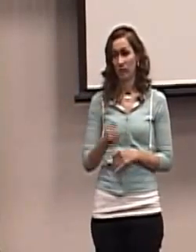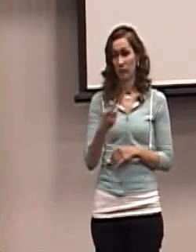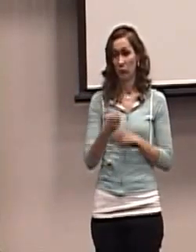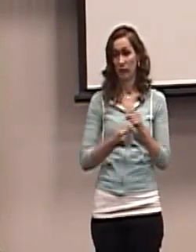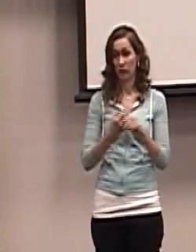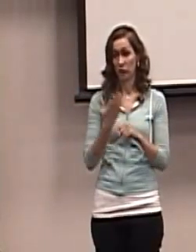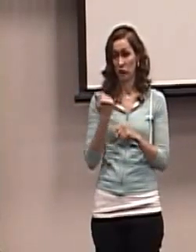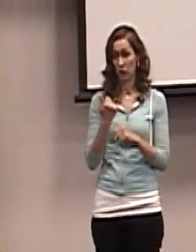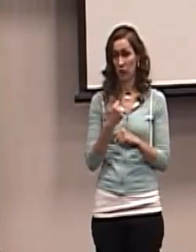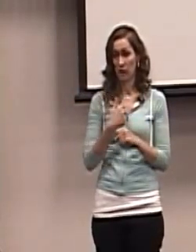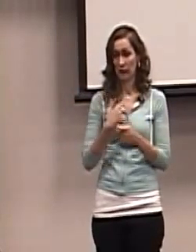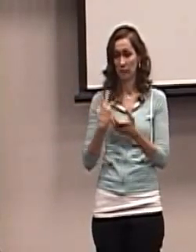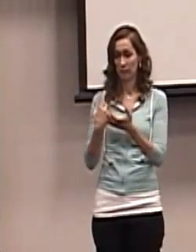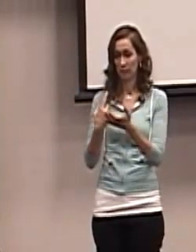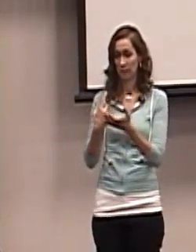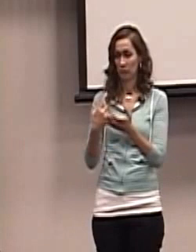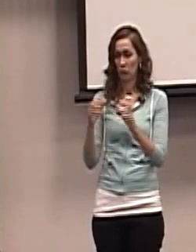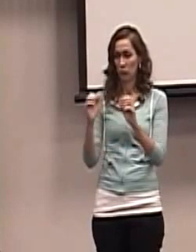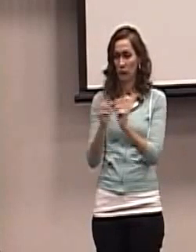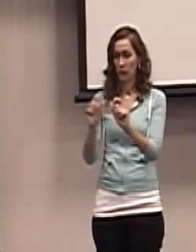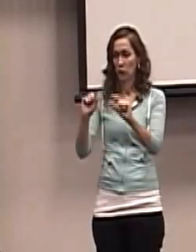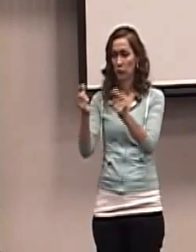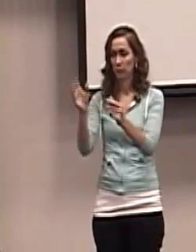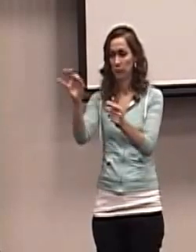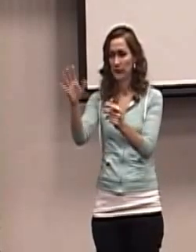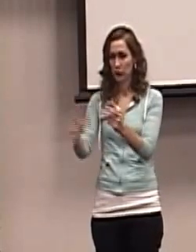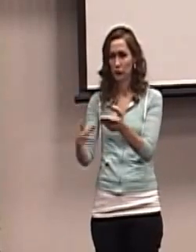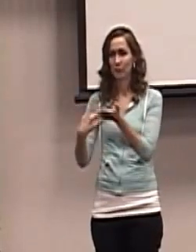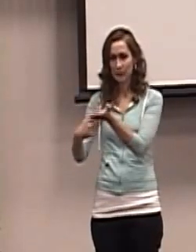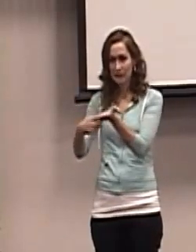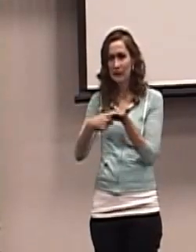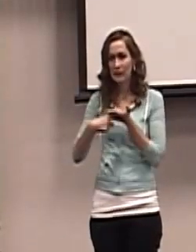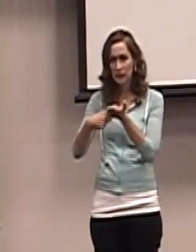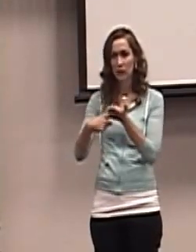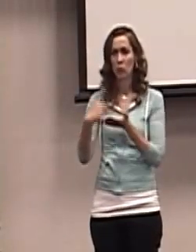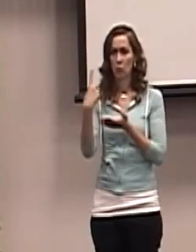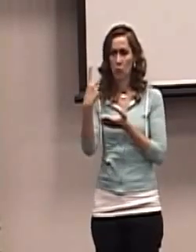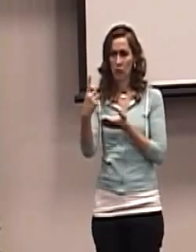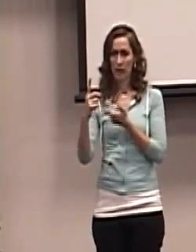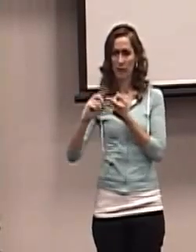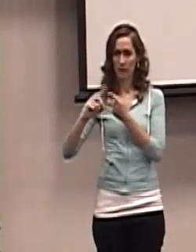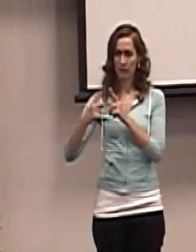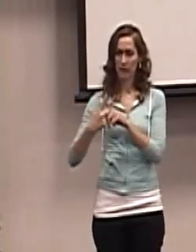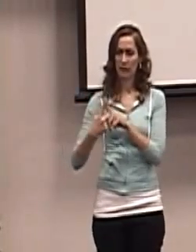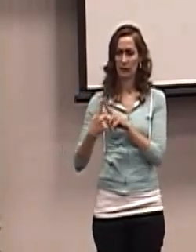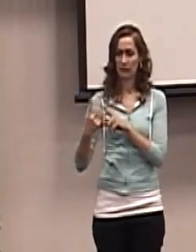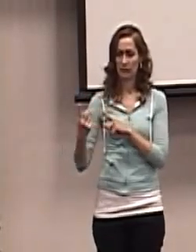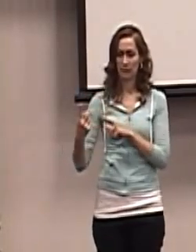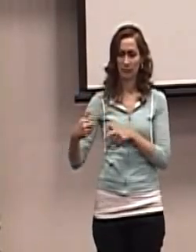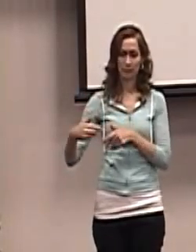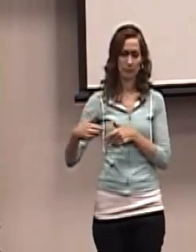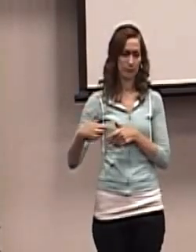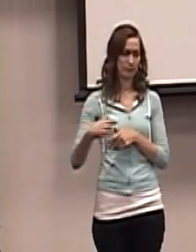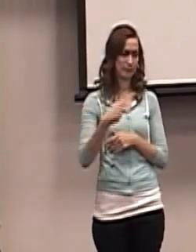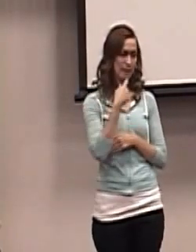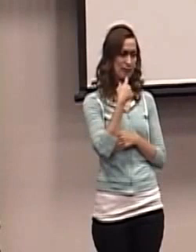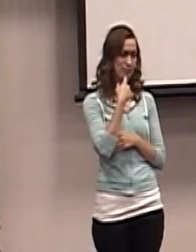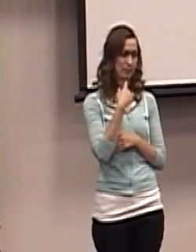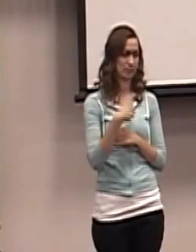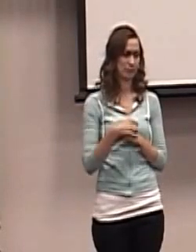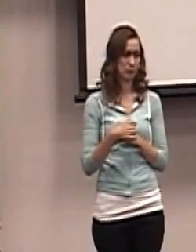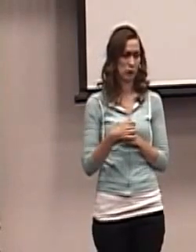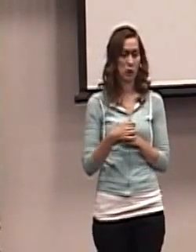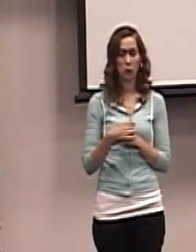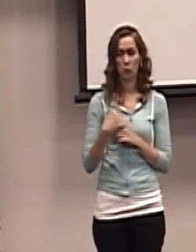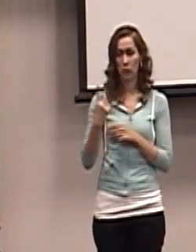of topics, and the name of one of our preaching friends came up in the discussion, and I